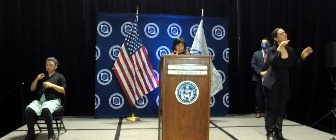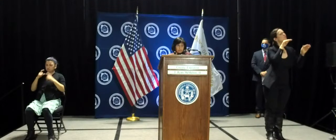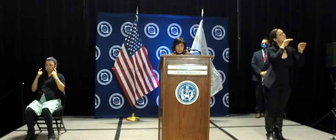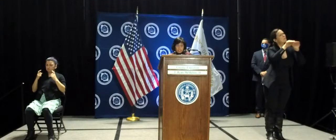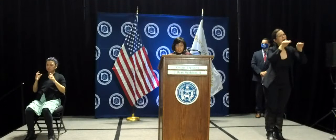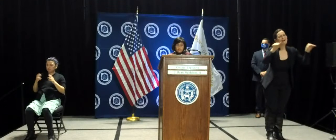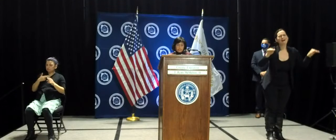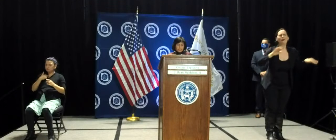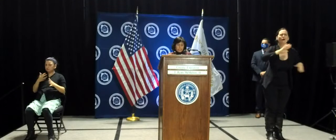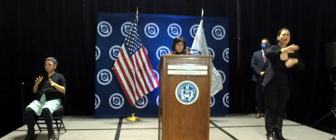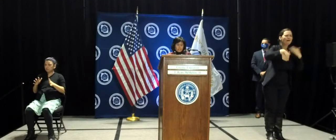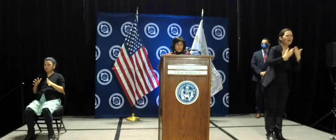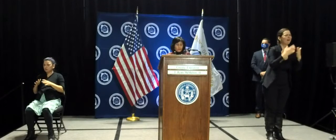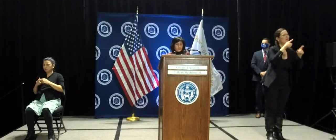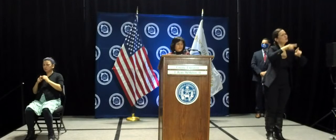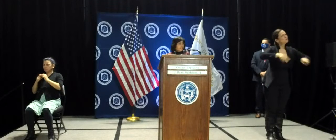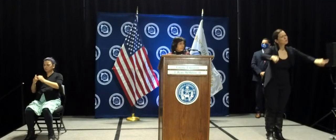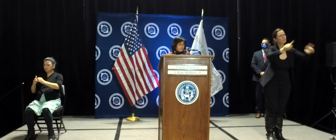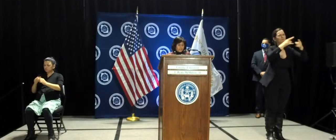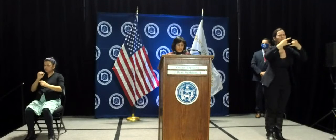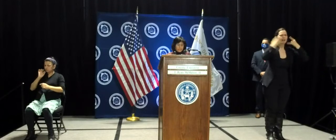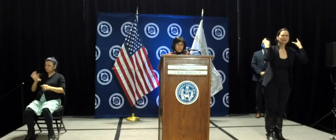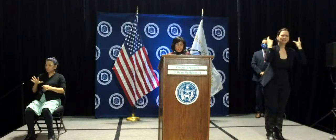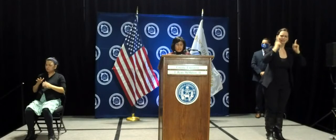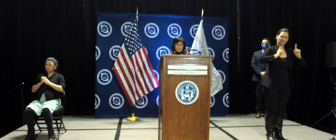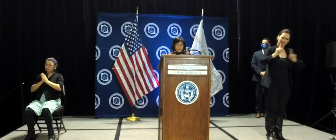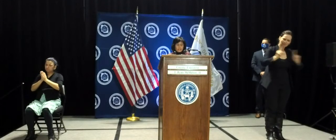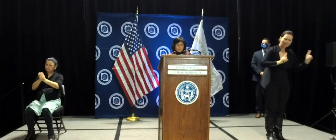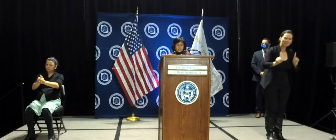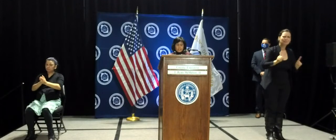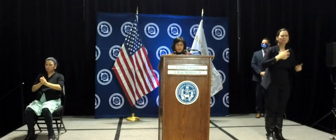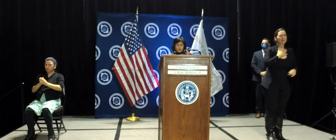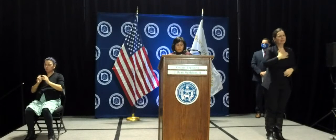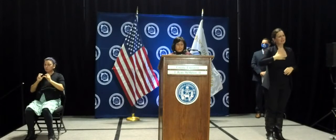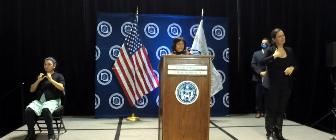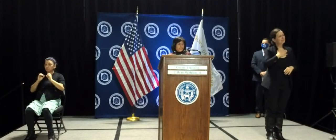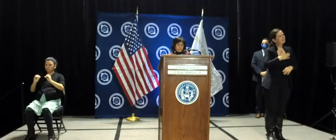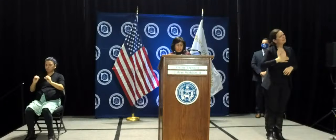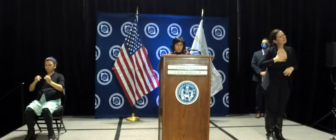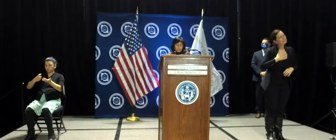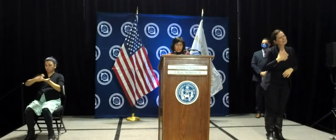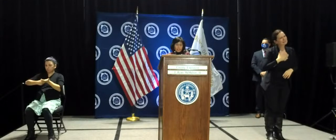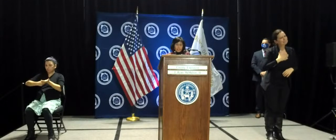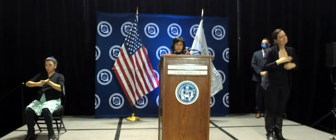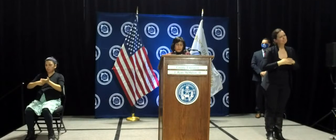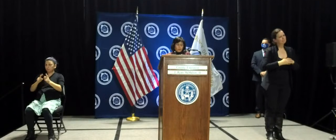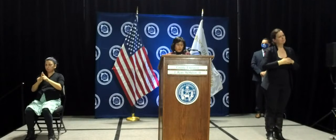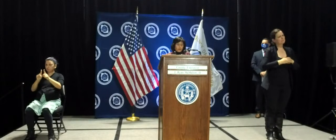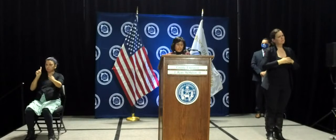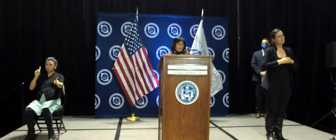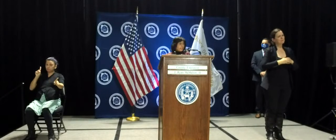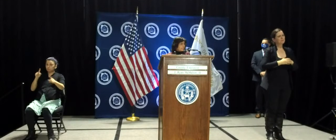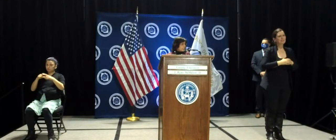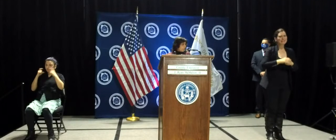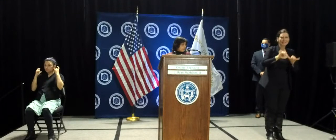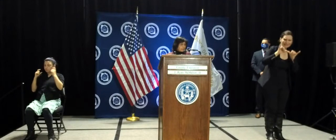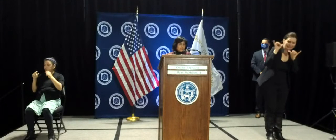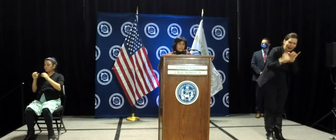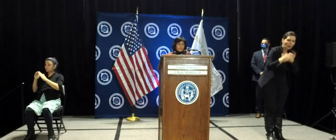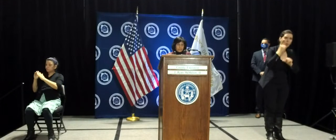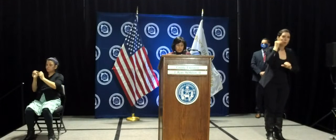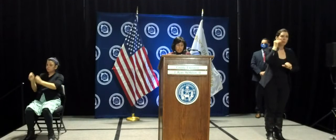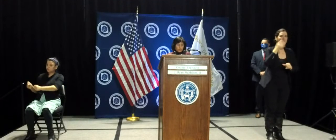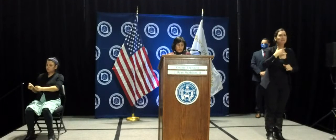wearing face covering and following physical distancing and staying home when sick, or not having get